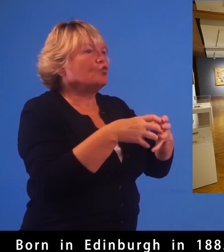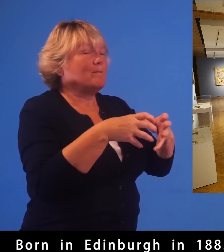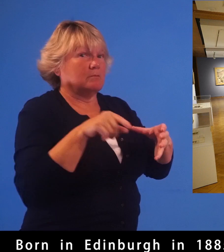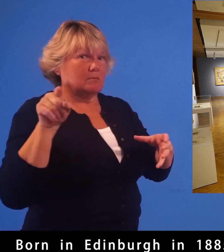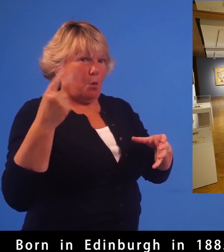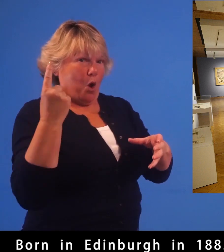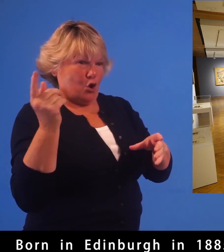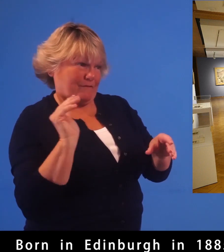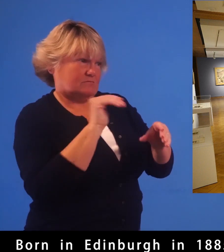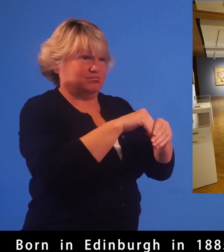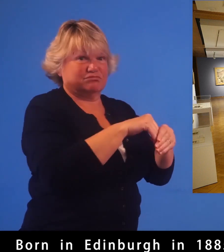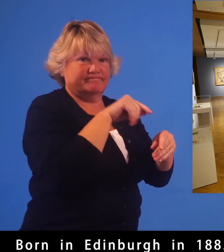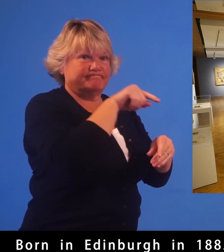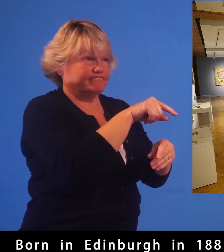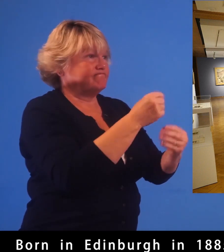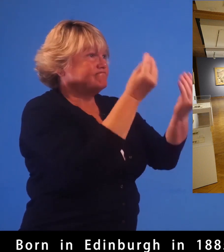Art.